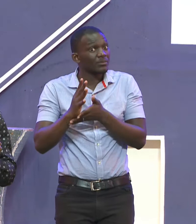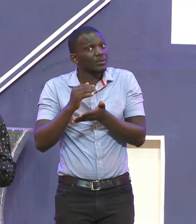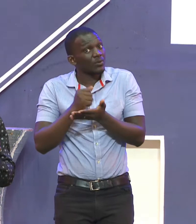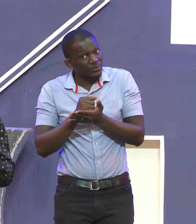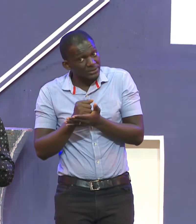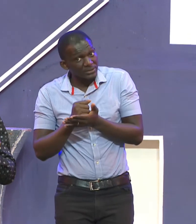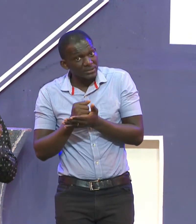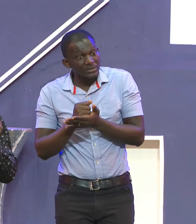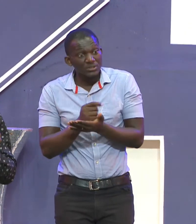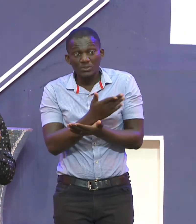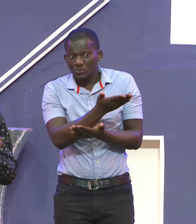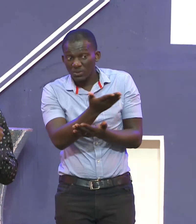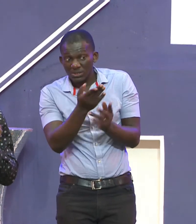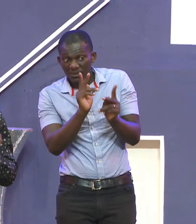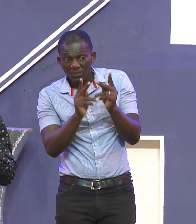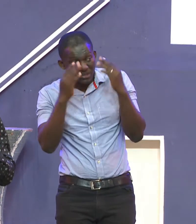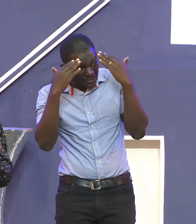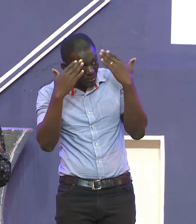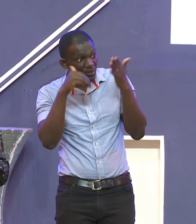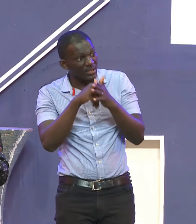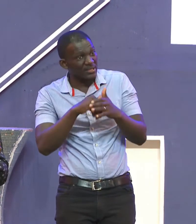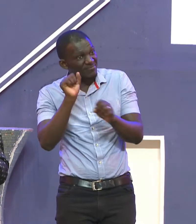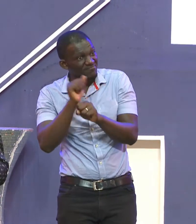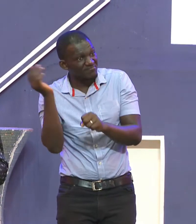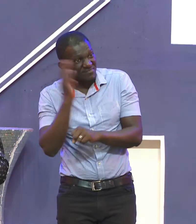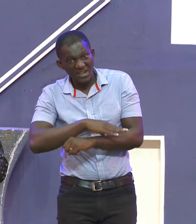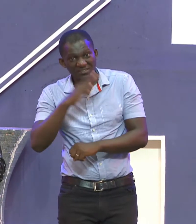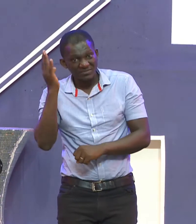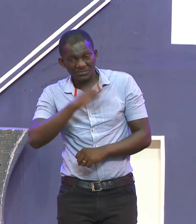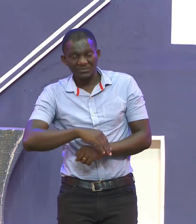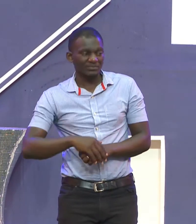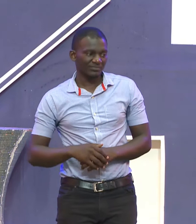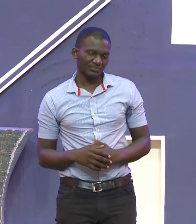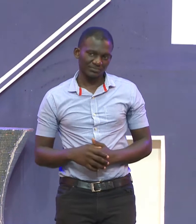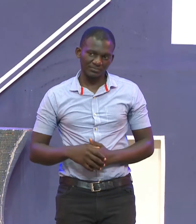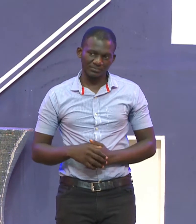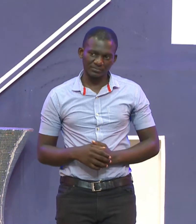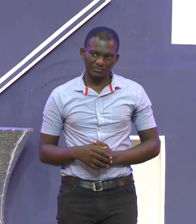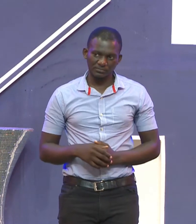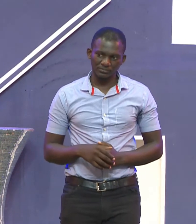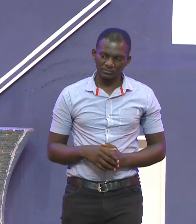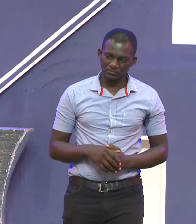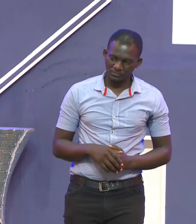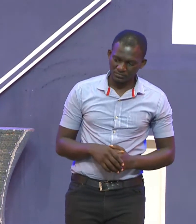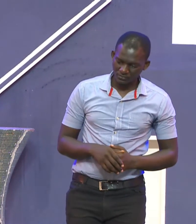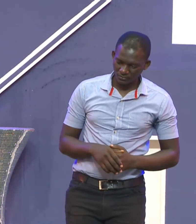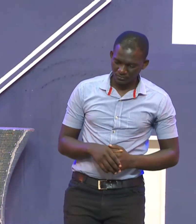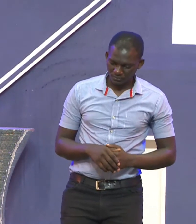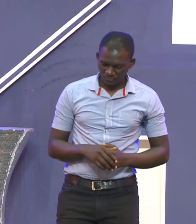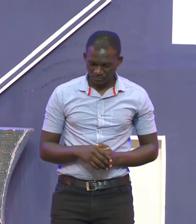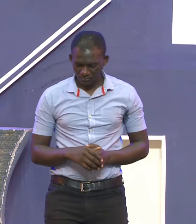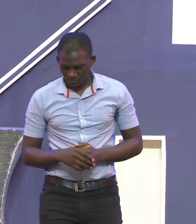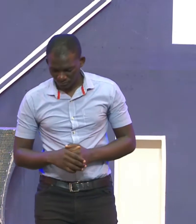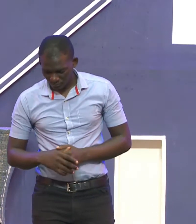tebamanyi nga bakola bubi. Walk prudently when you go to the house of the